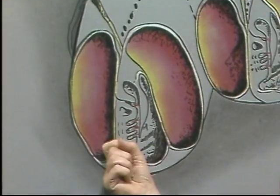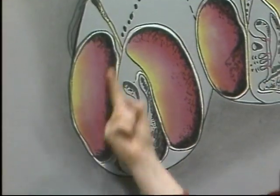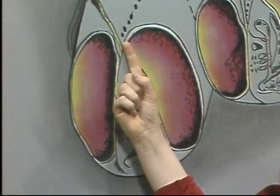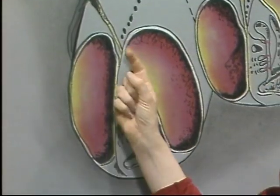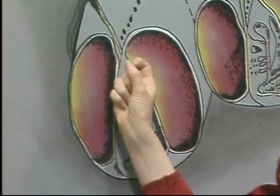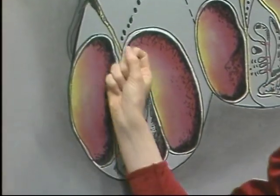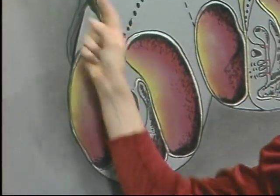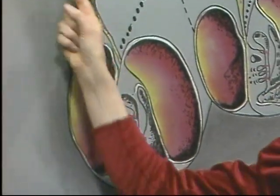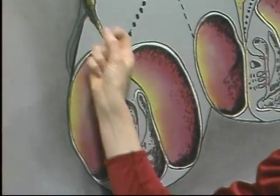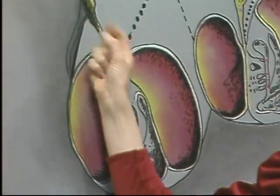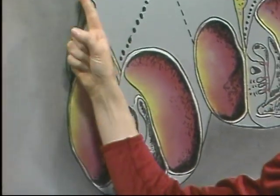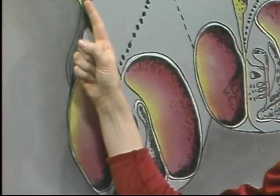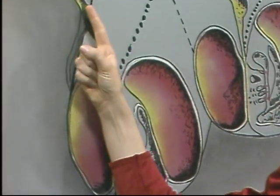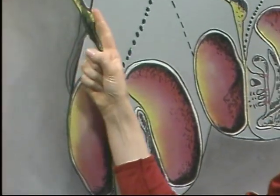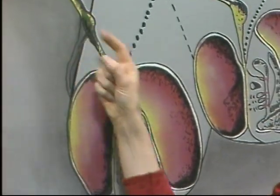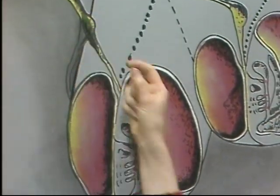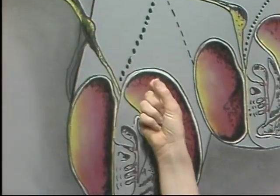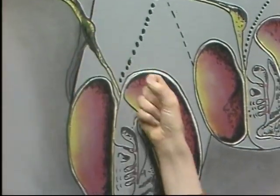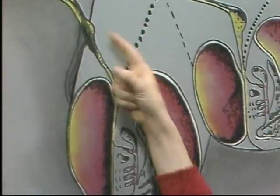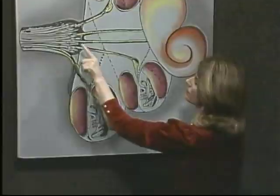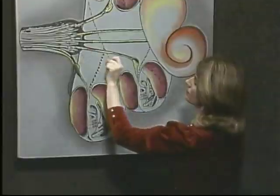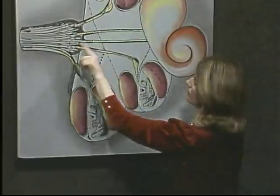They will travel here, here,